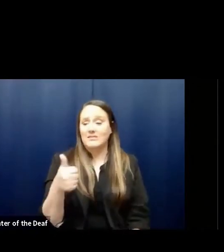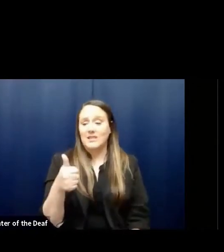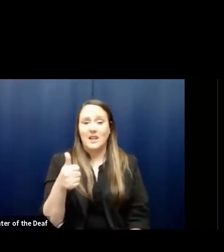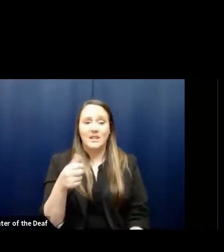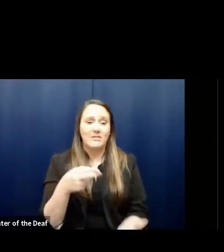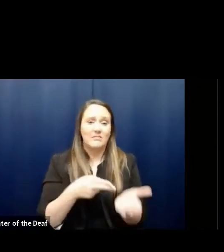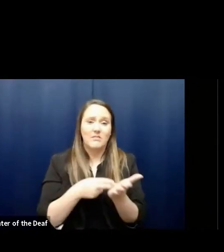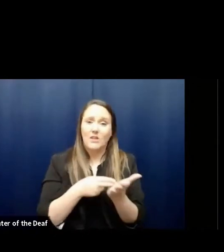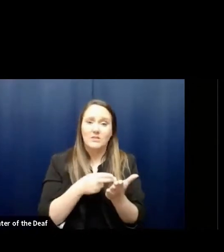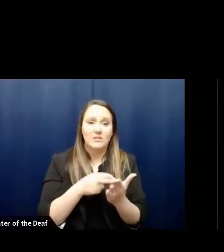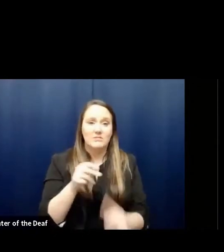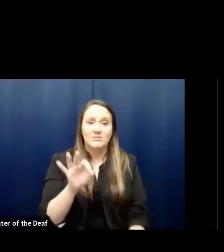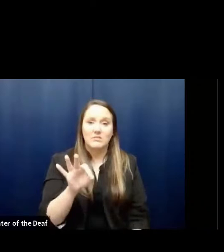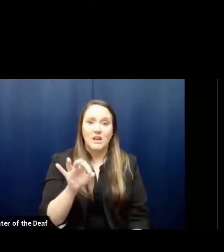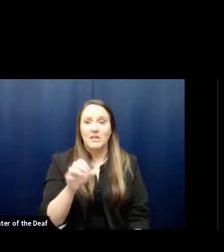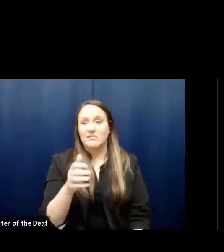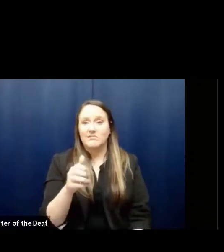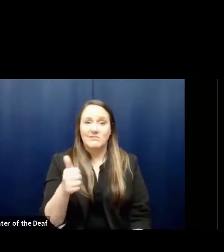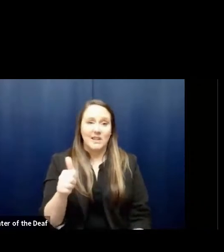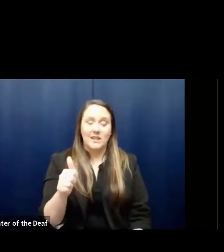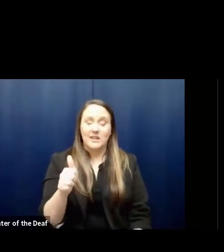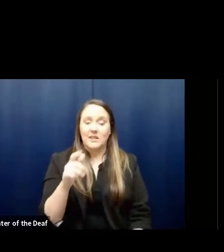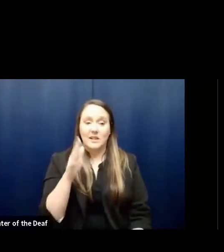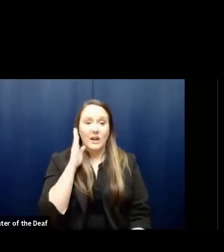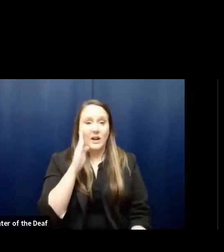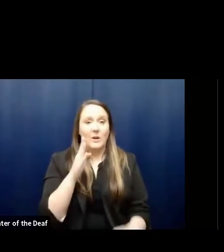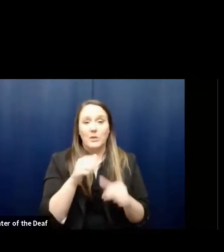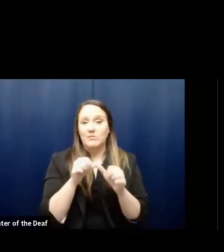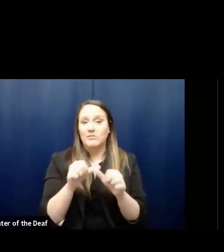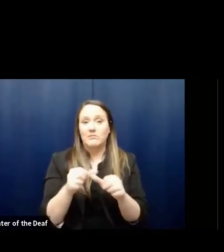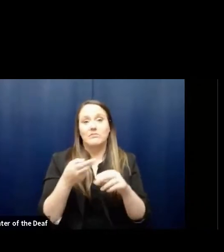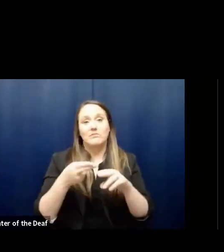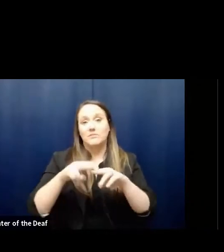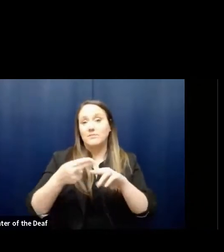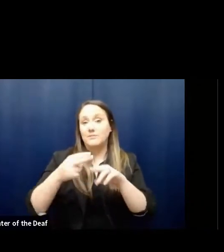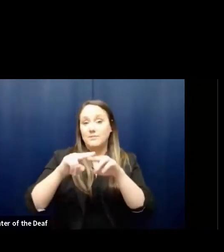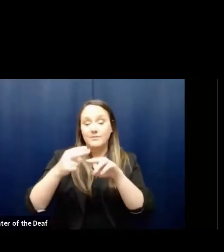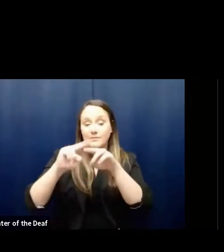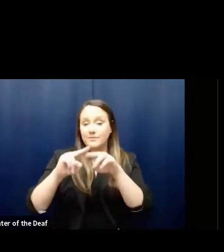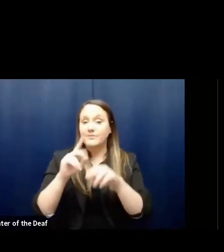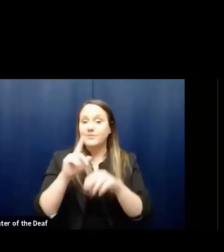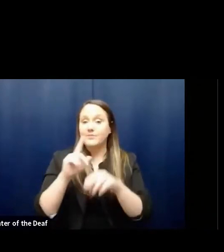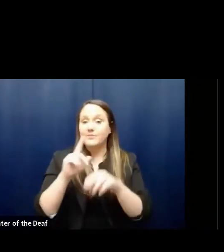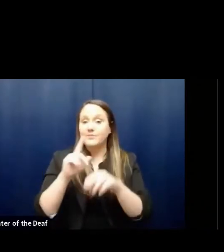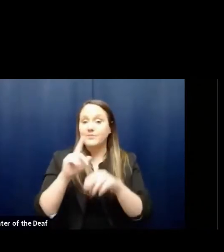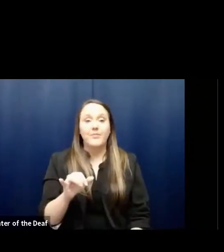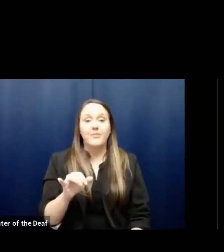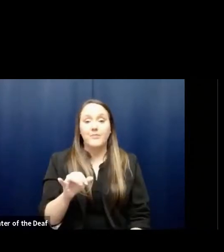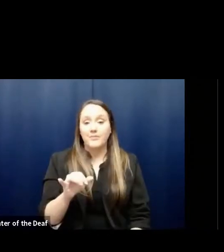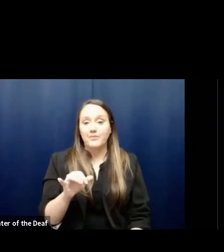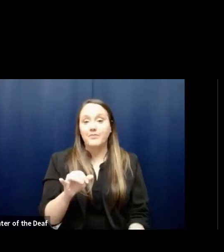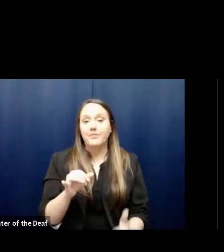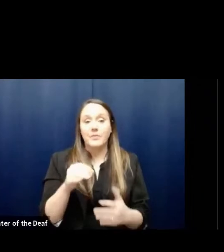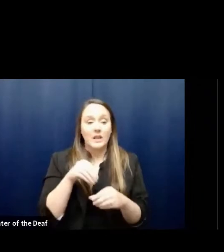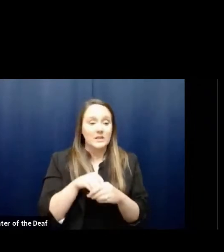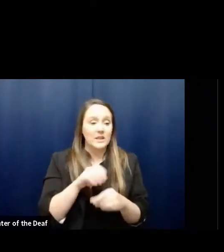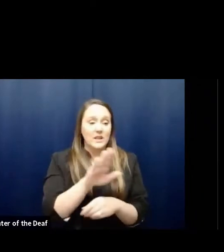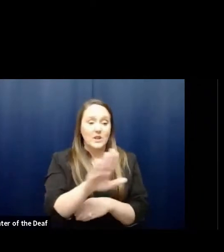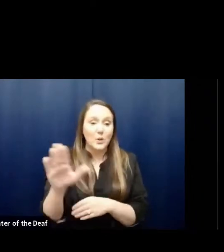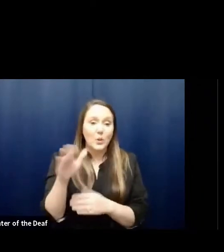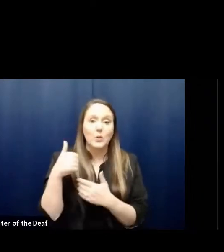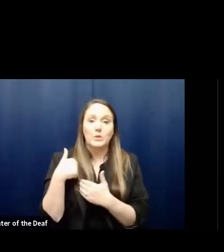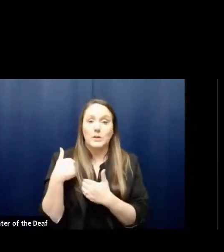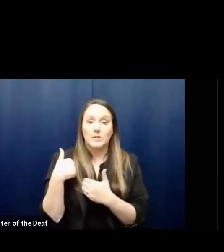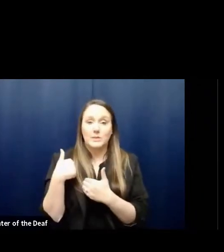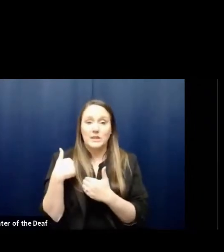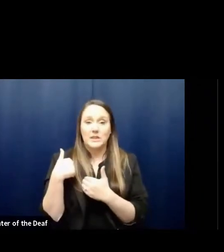really honest. It's just going to continue to go up, and it really is in your hands and